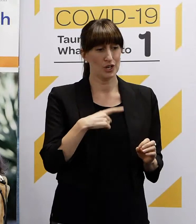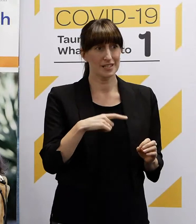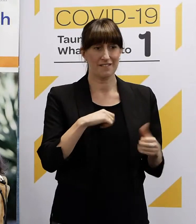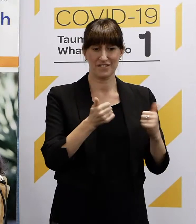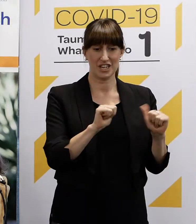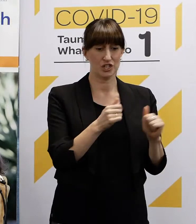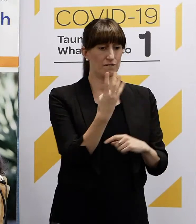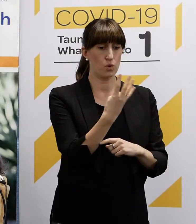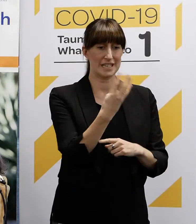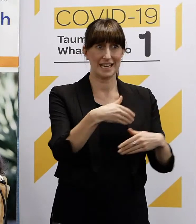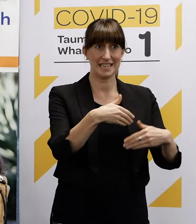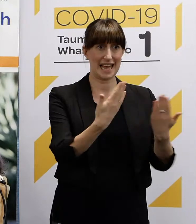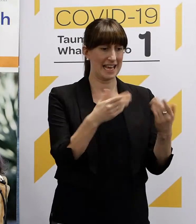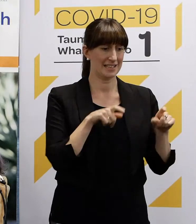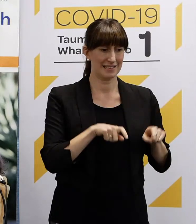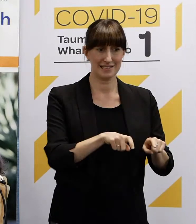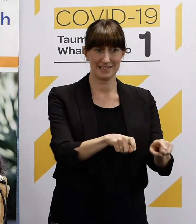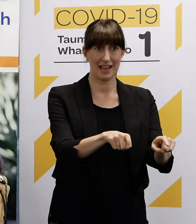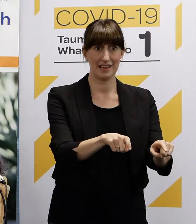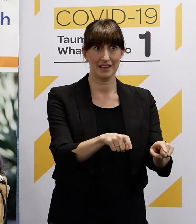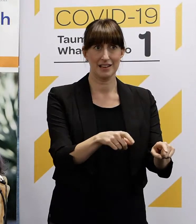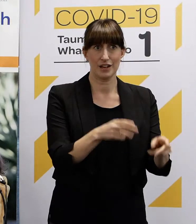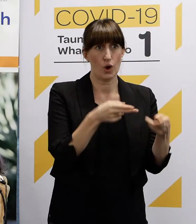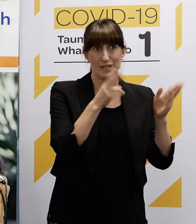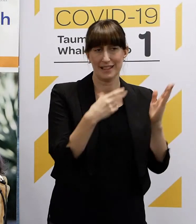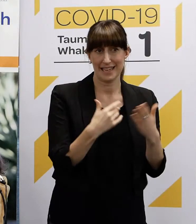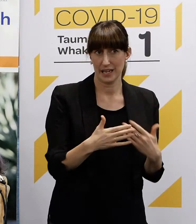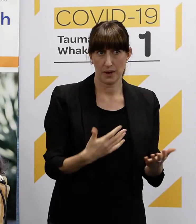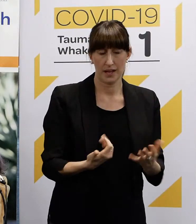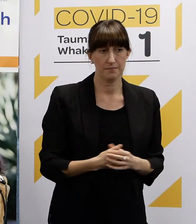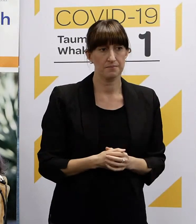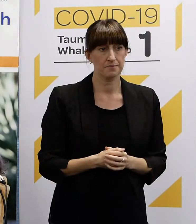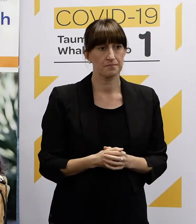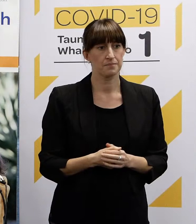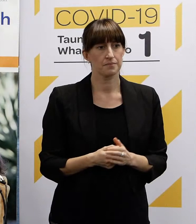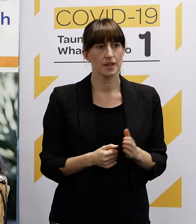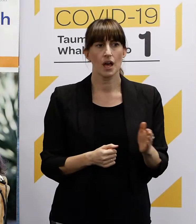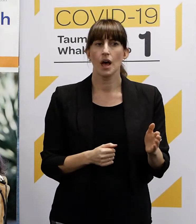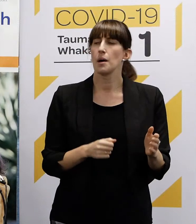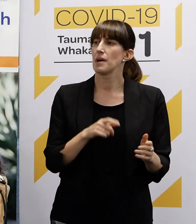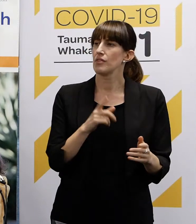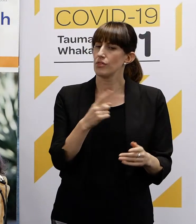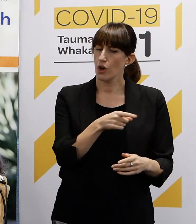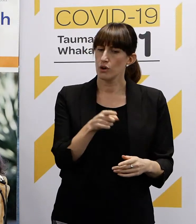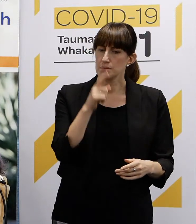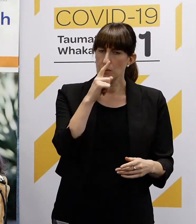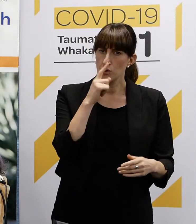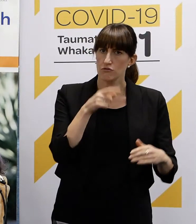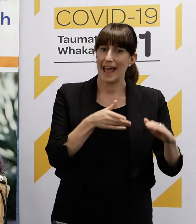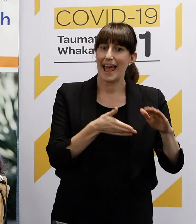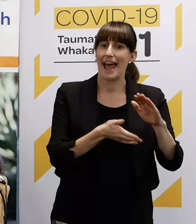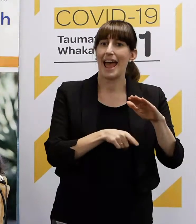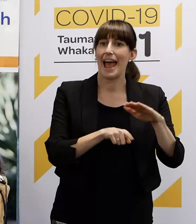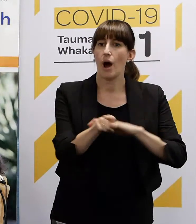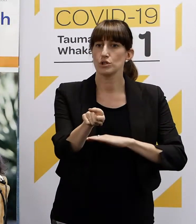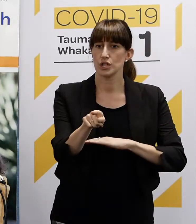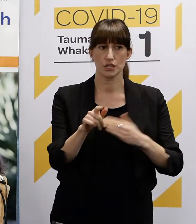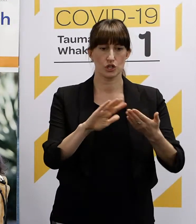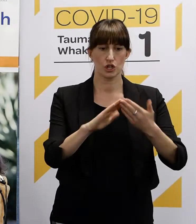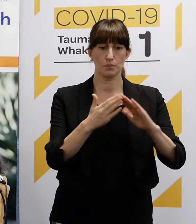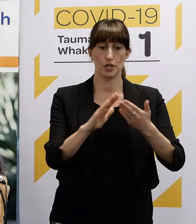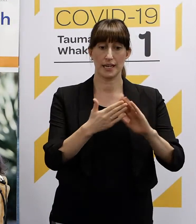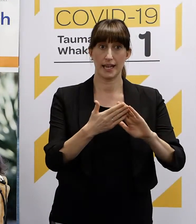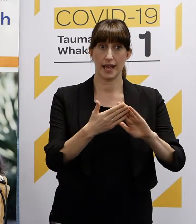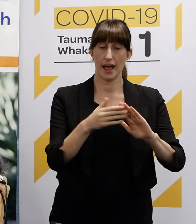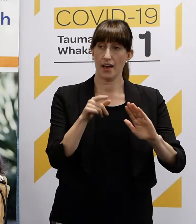country. On those 55, there were some that you said were released into the community on the understanding that they would get a test to receive that. That was part